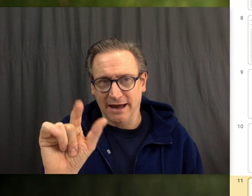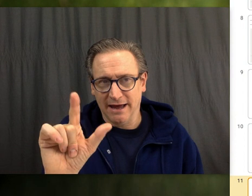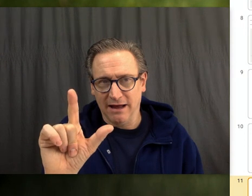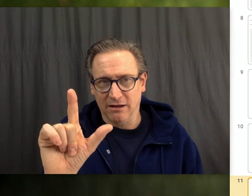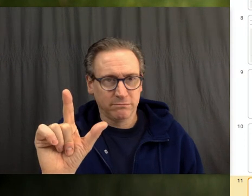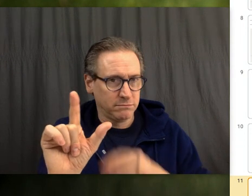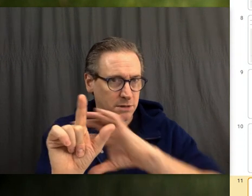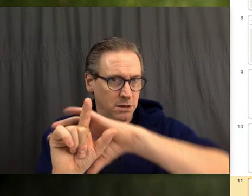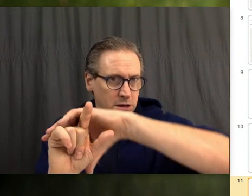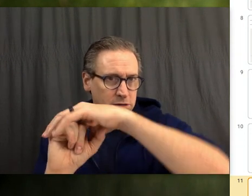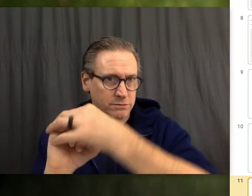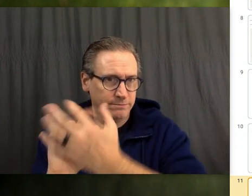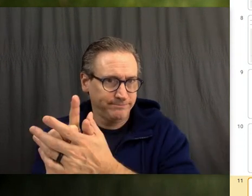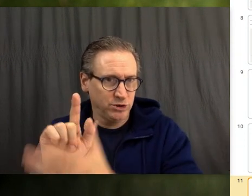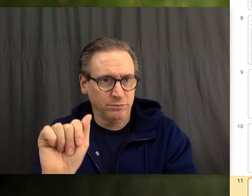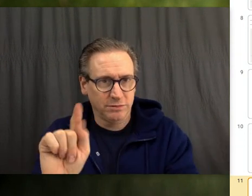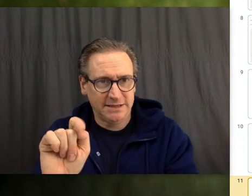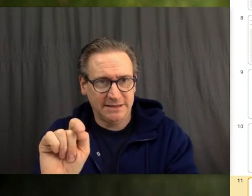T-A-I-L.